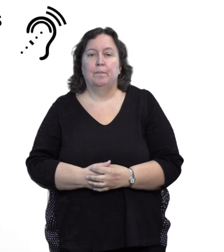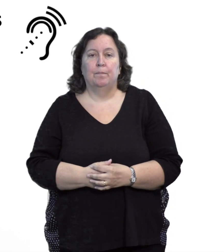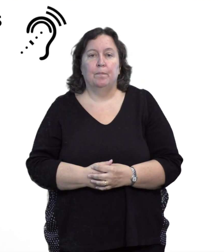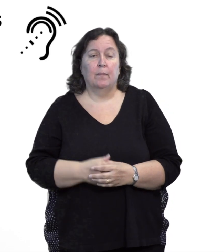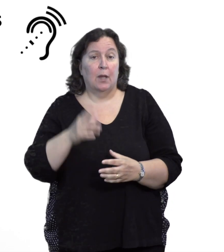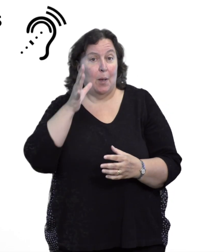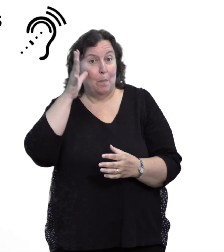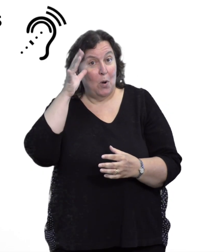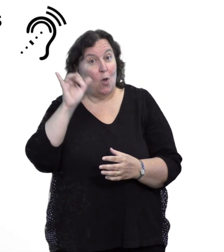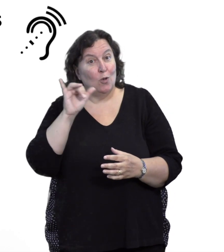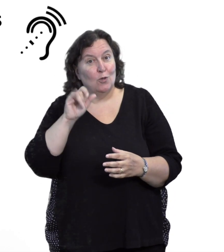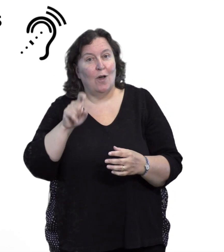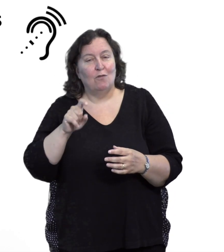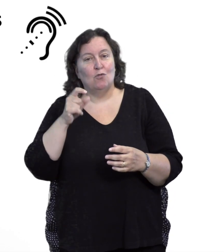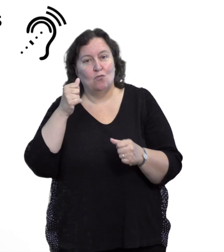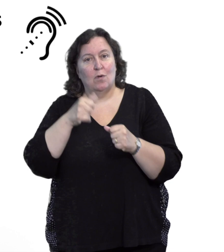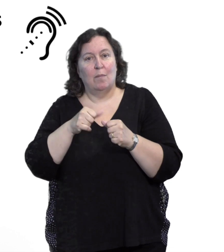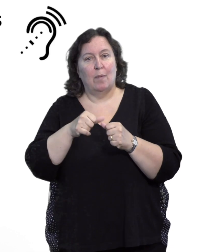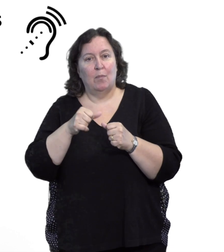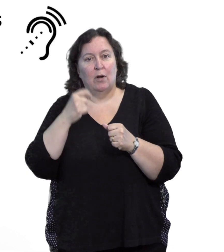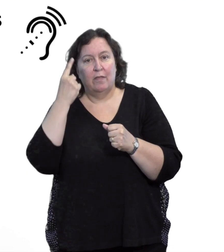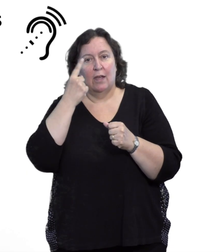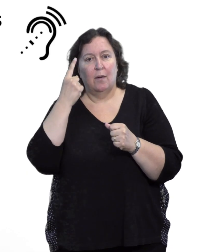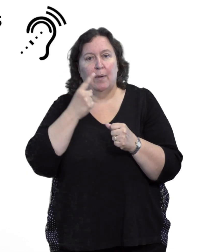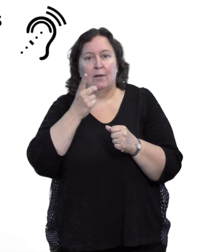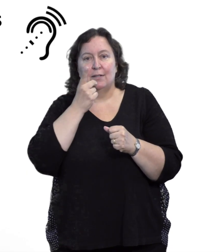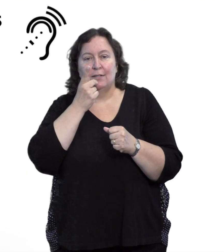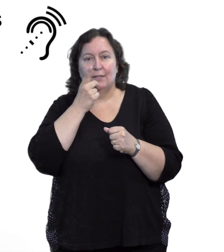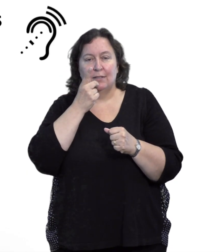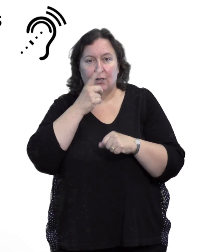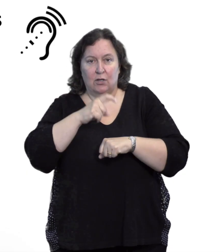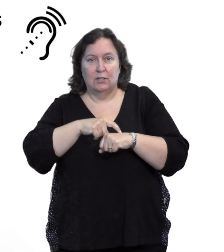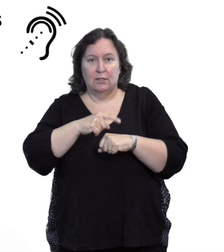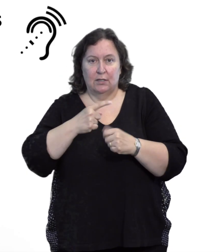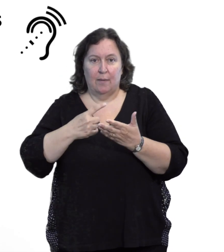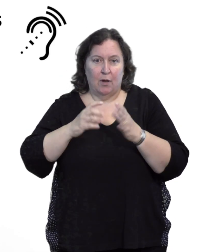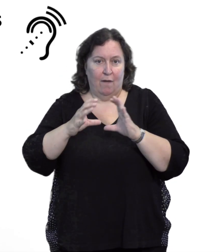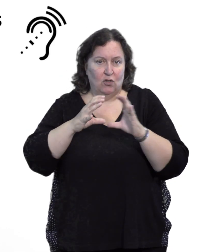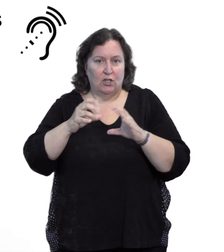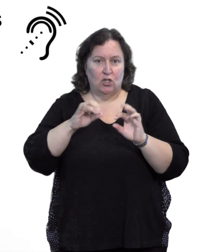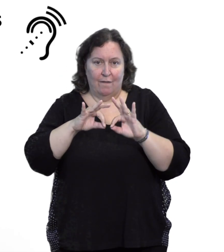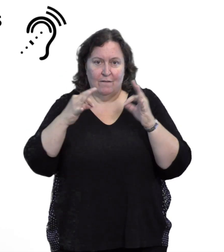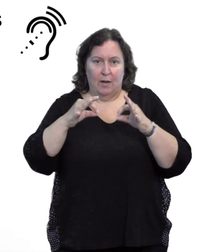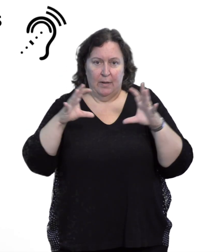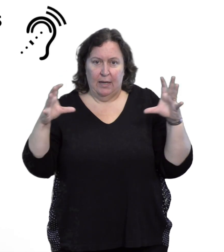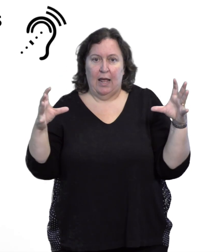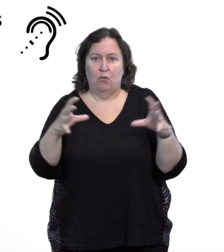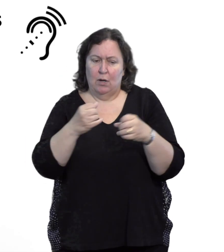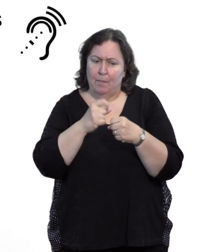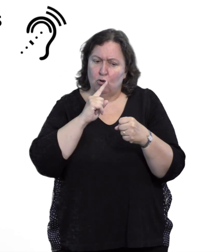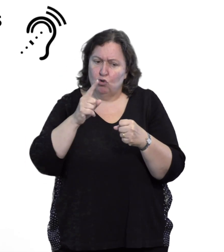to think about dinner table conversations and family gatherings to make sure their children feel connected.